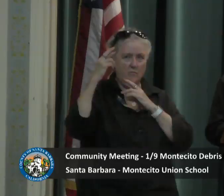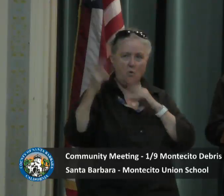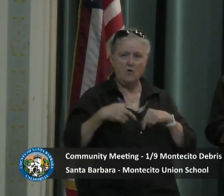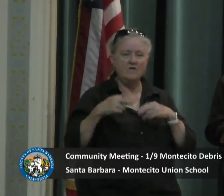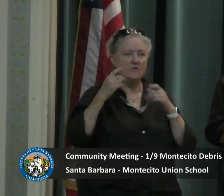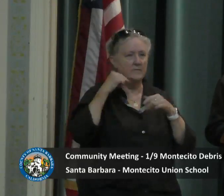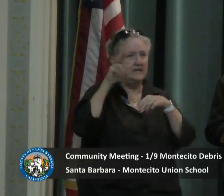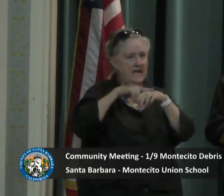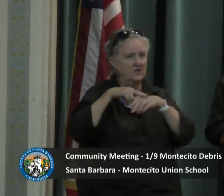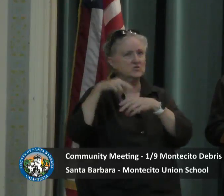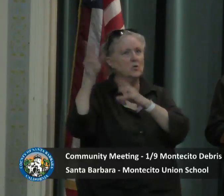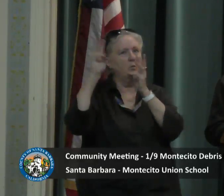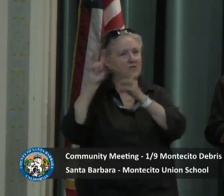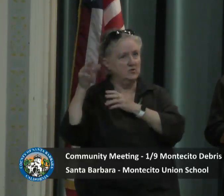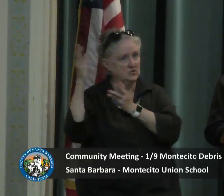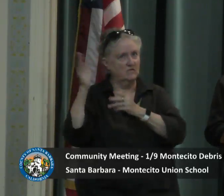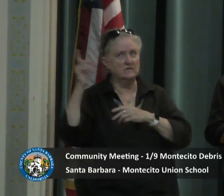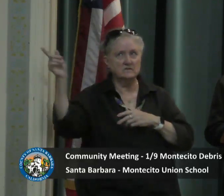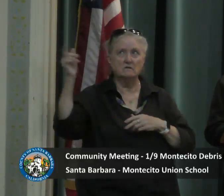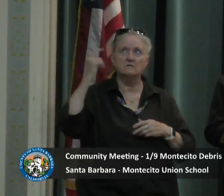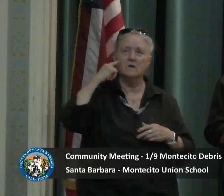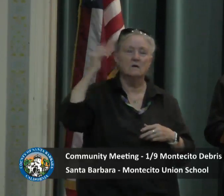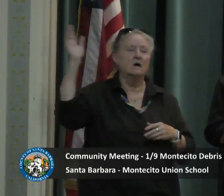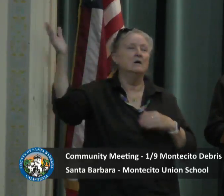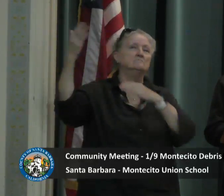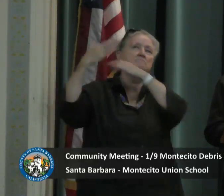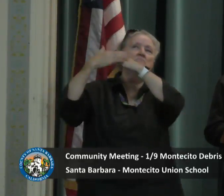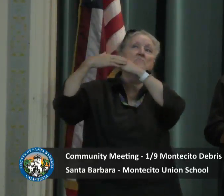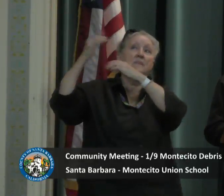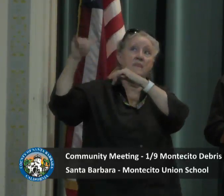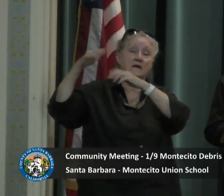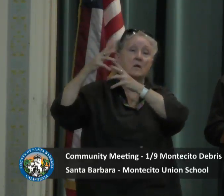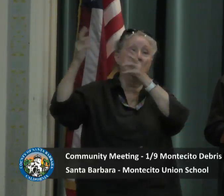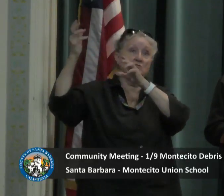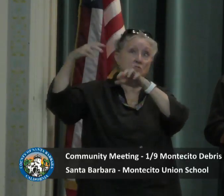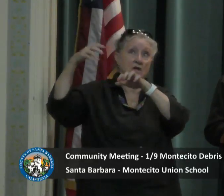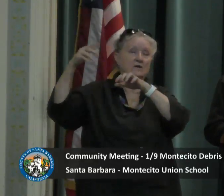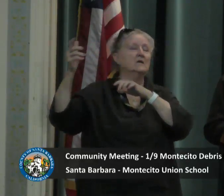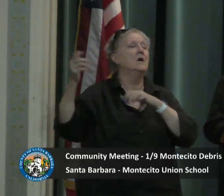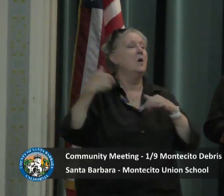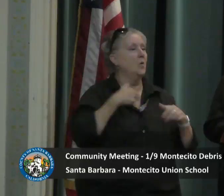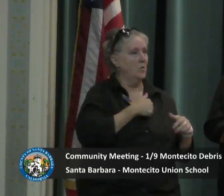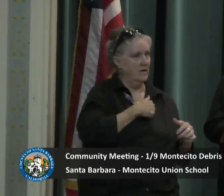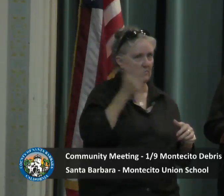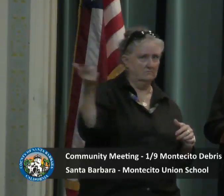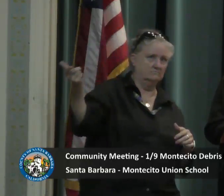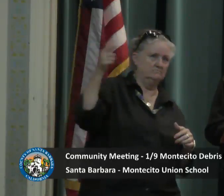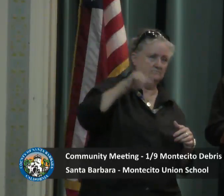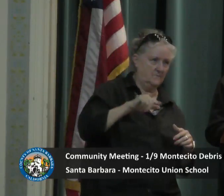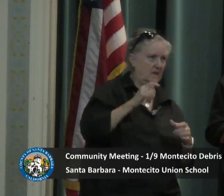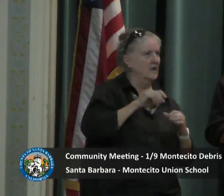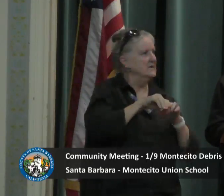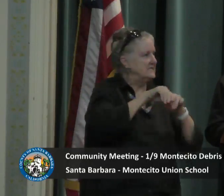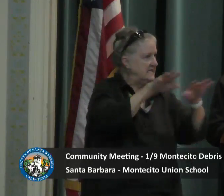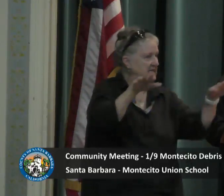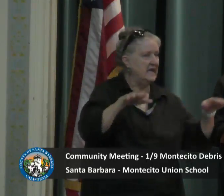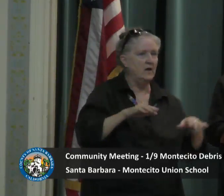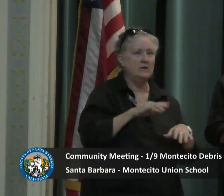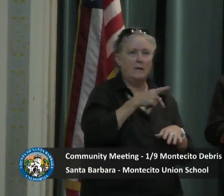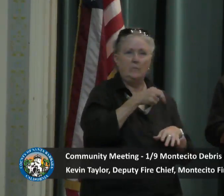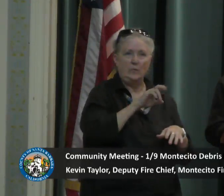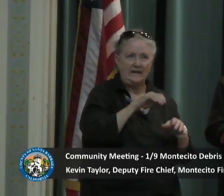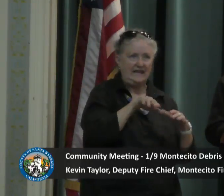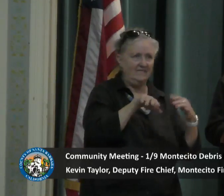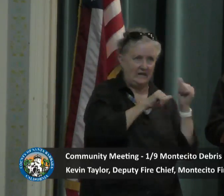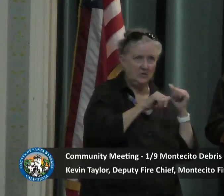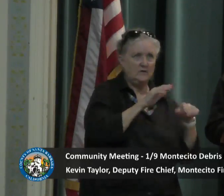receive a forecast that indicates that amount of rain, we will issue a pre-evacuation advisory to alert you to this expected